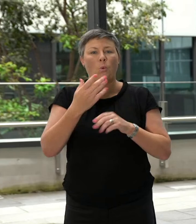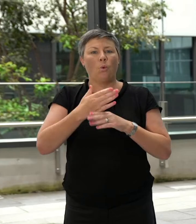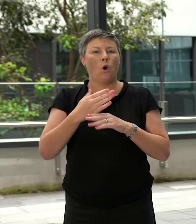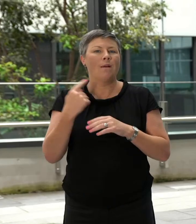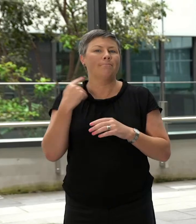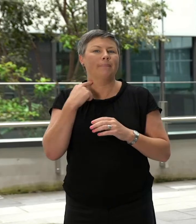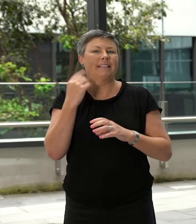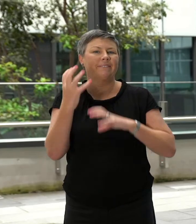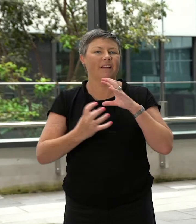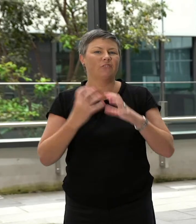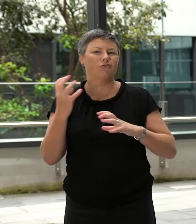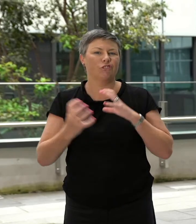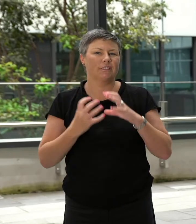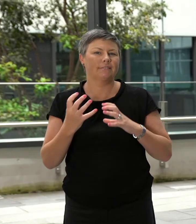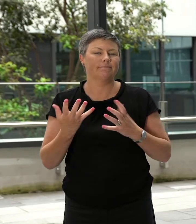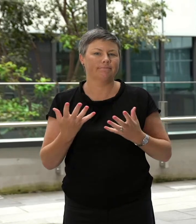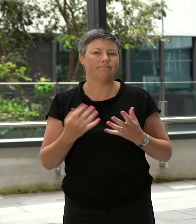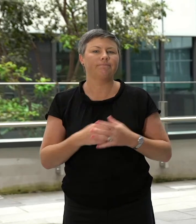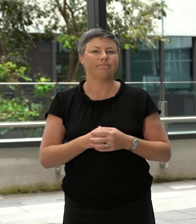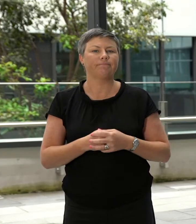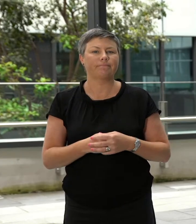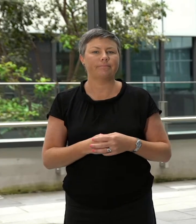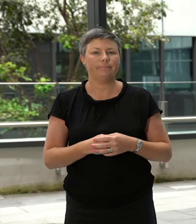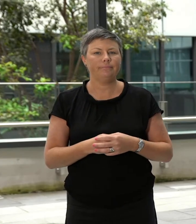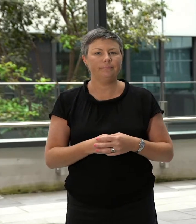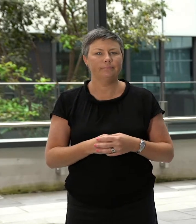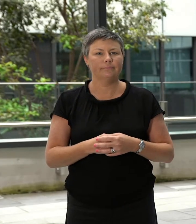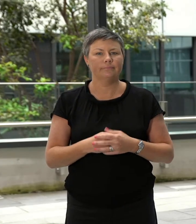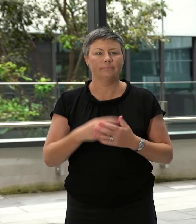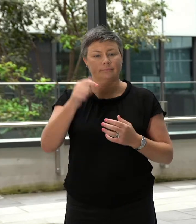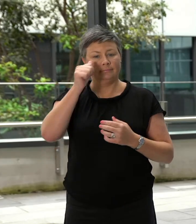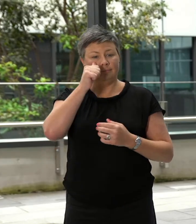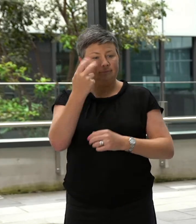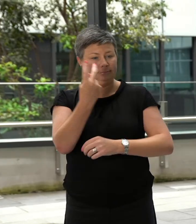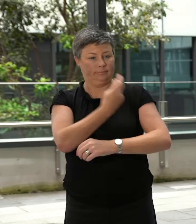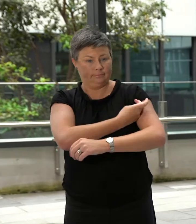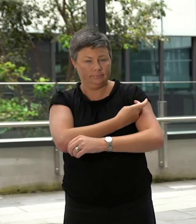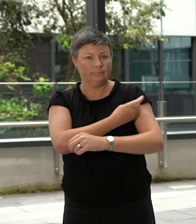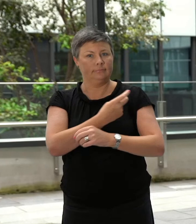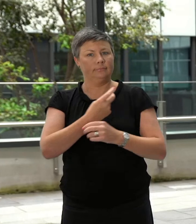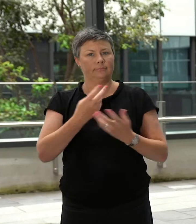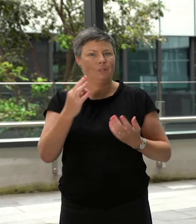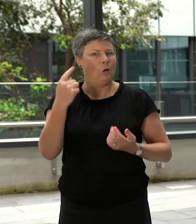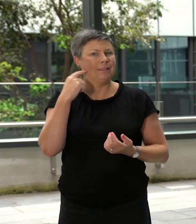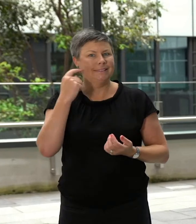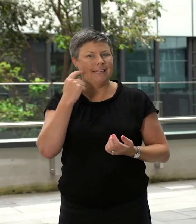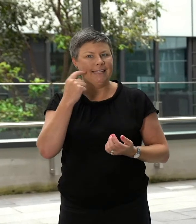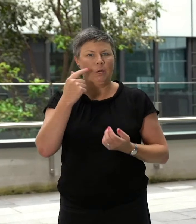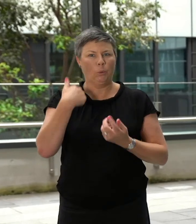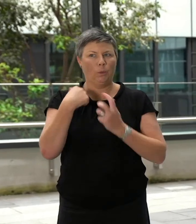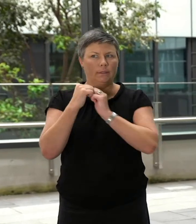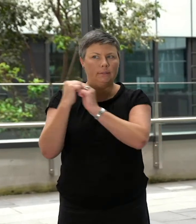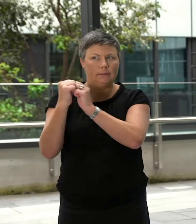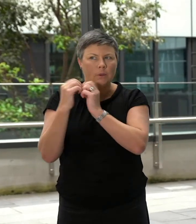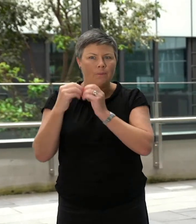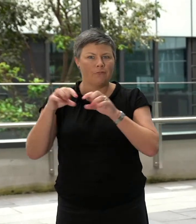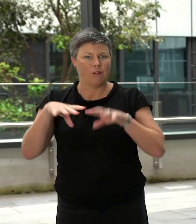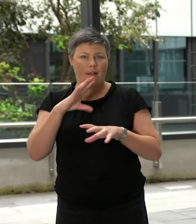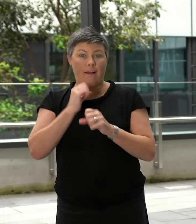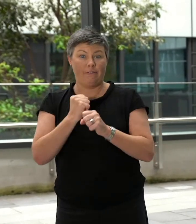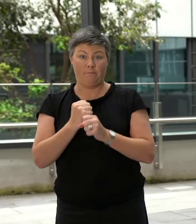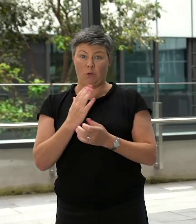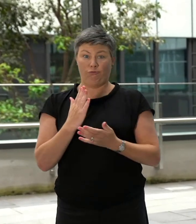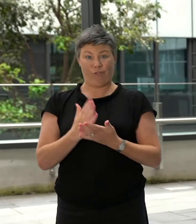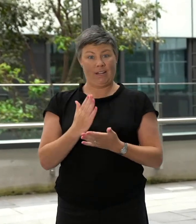is a vaccination program where we are working with the Commonwealth, but the Commonwealth is responsible for the